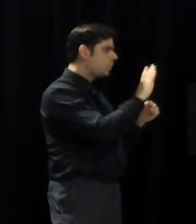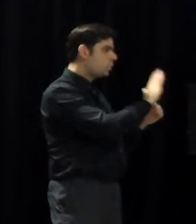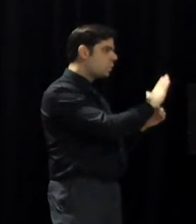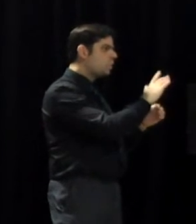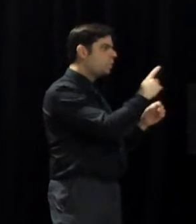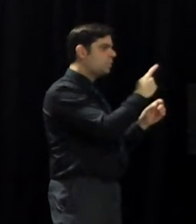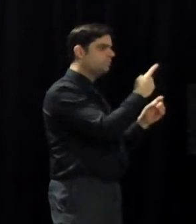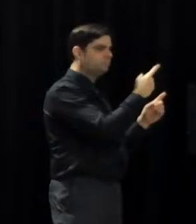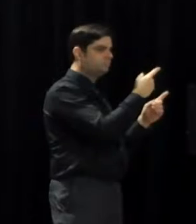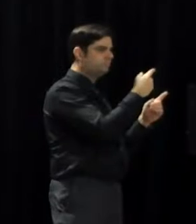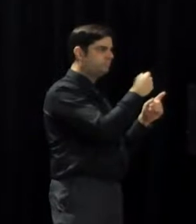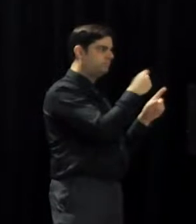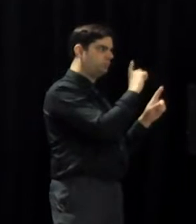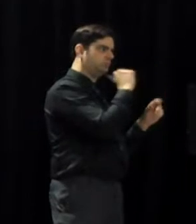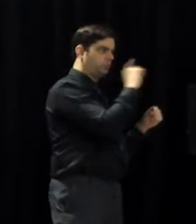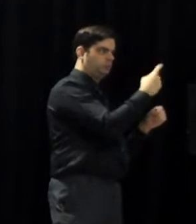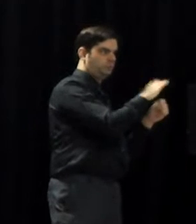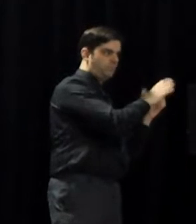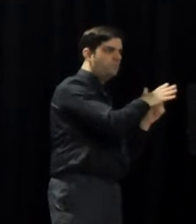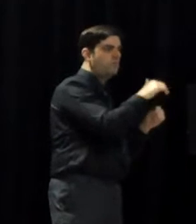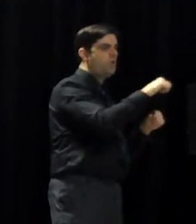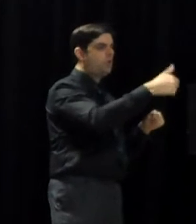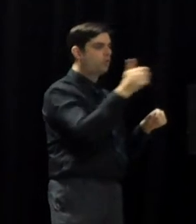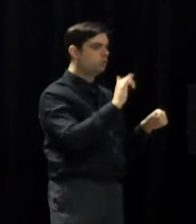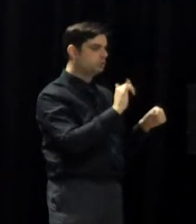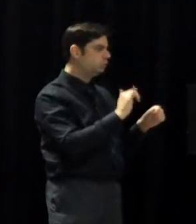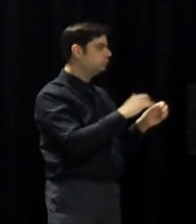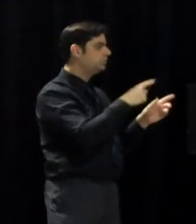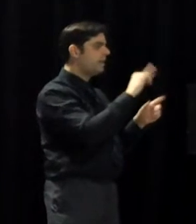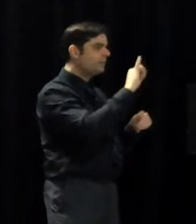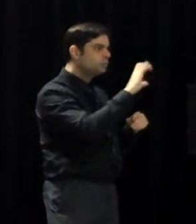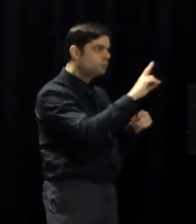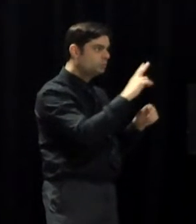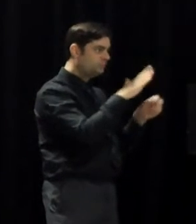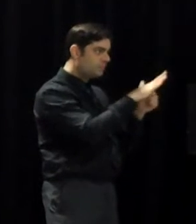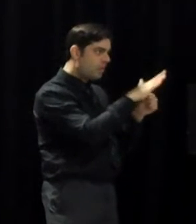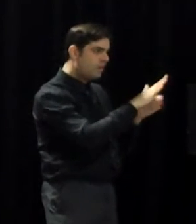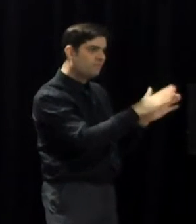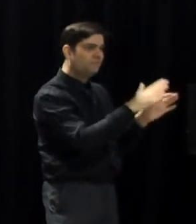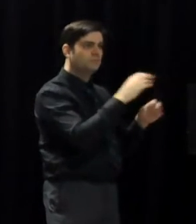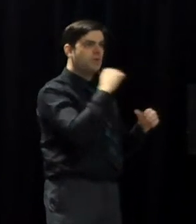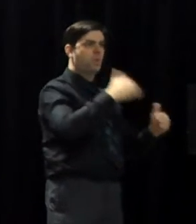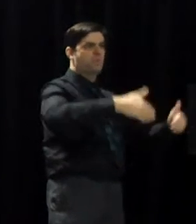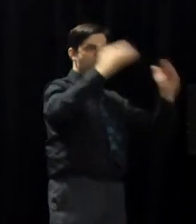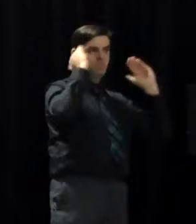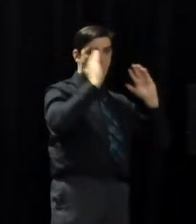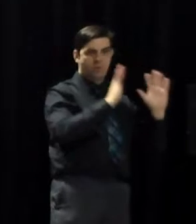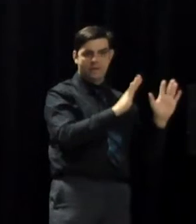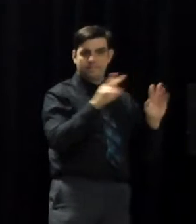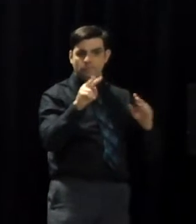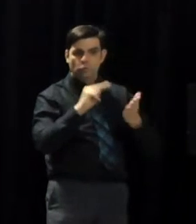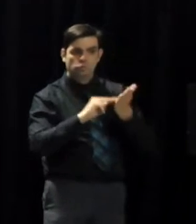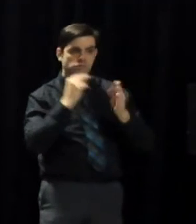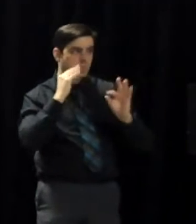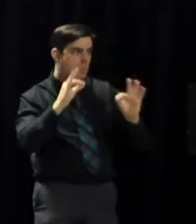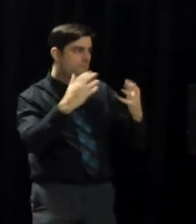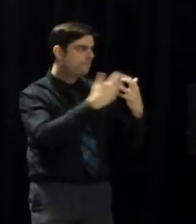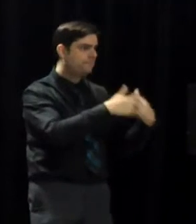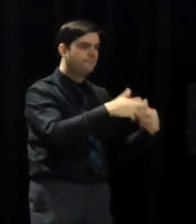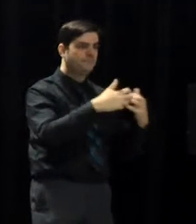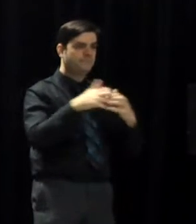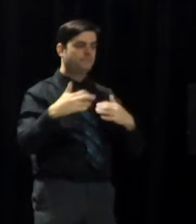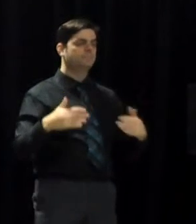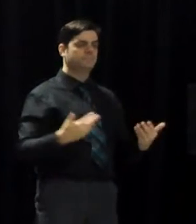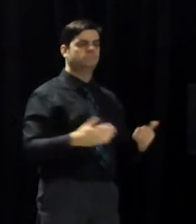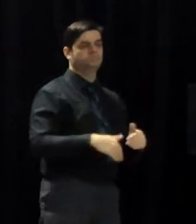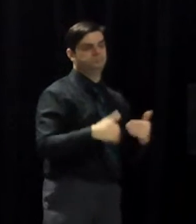order. When you look at, a lot of people ask the question about how many beds do we have, where does that